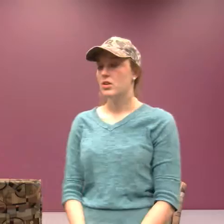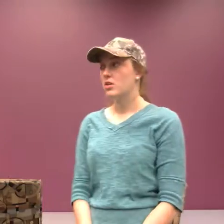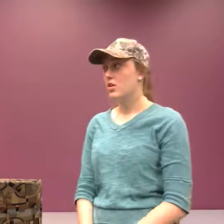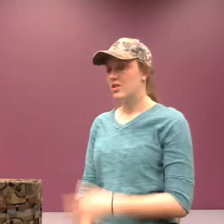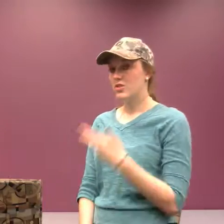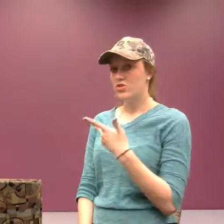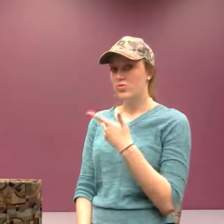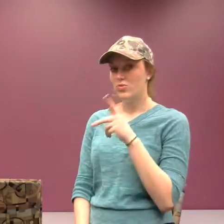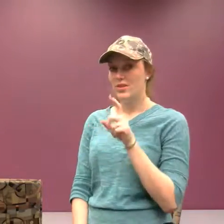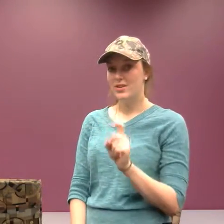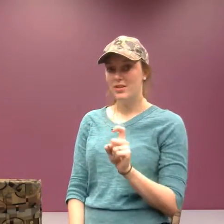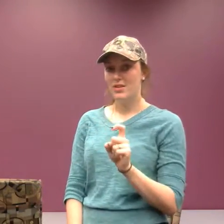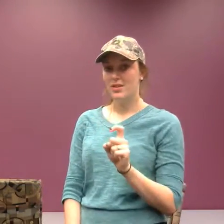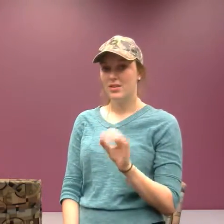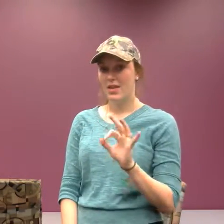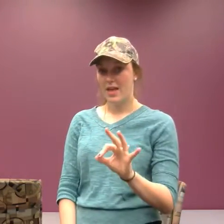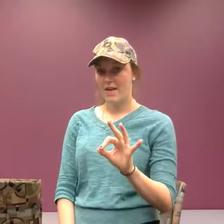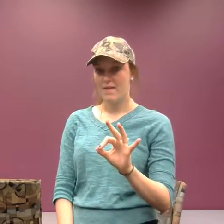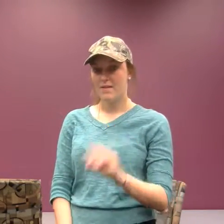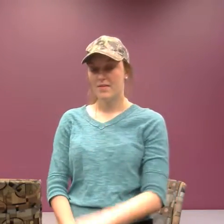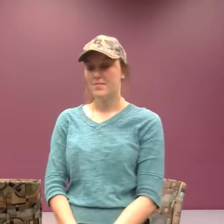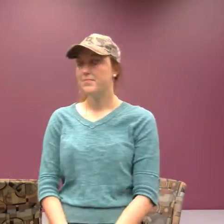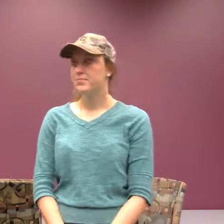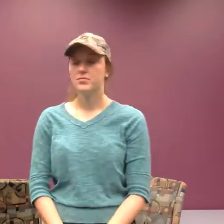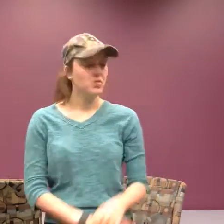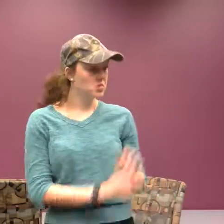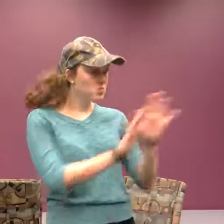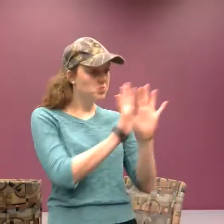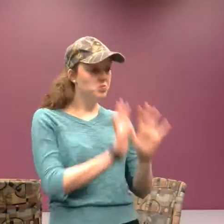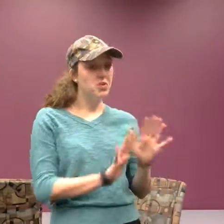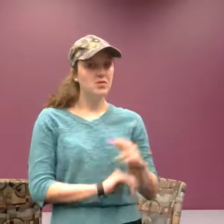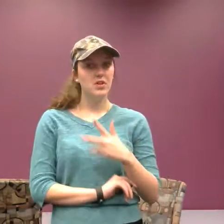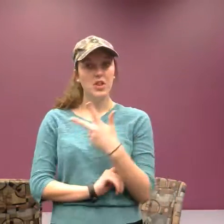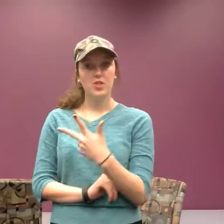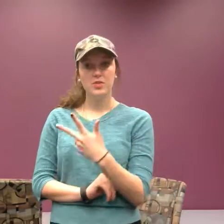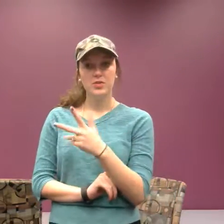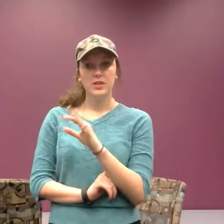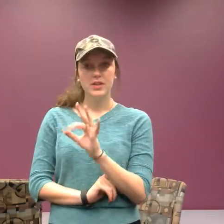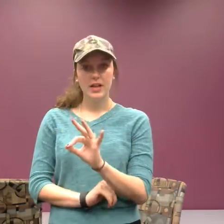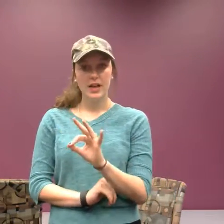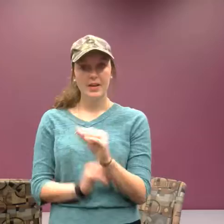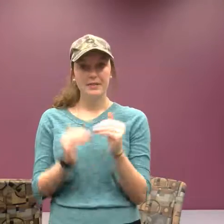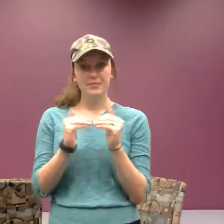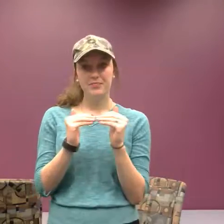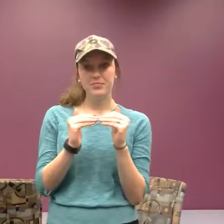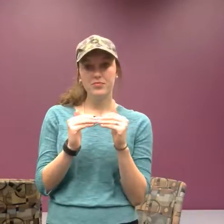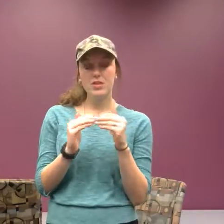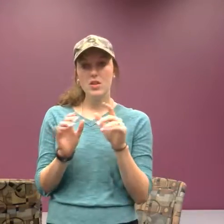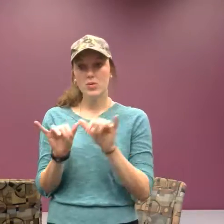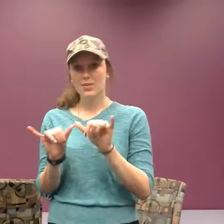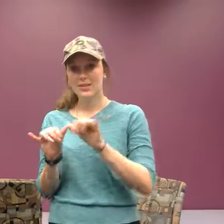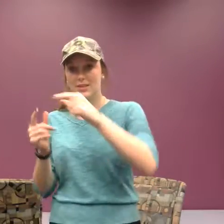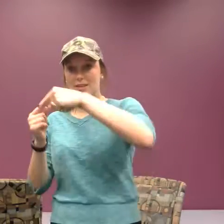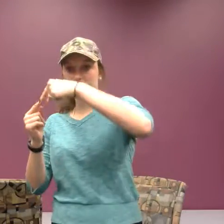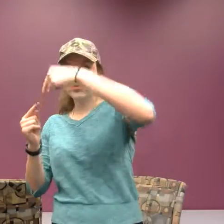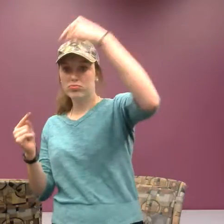Wonderful. 3F is length. I'm going to abbreviate this first